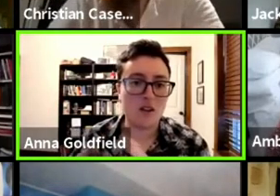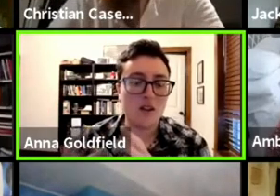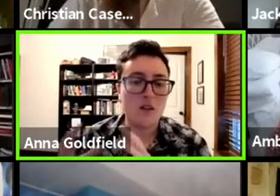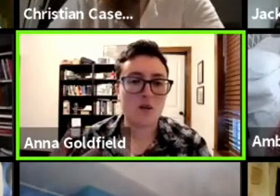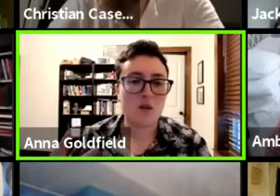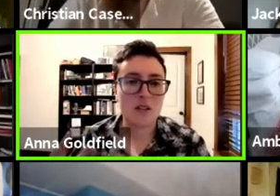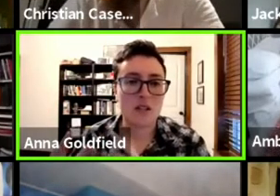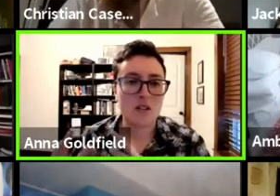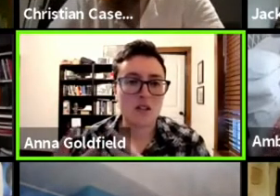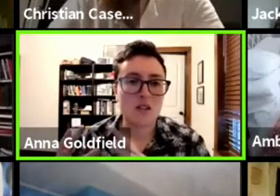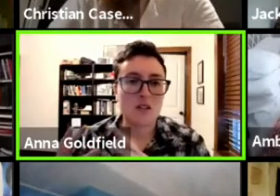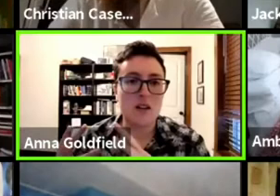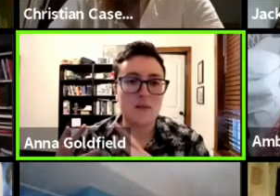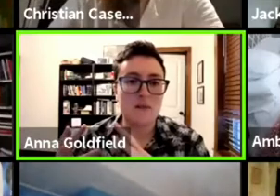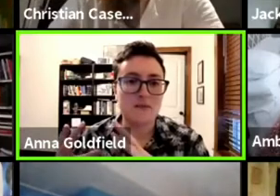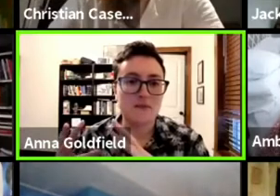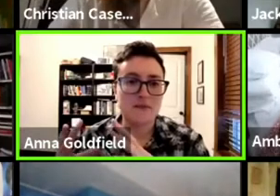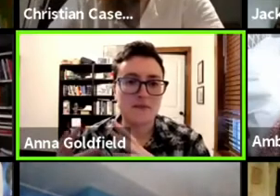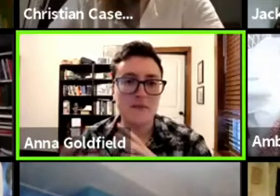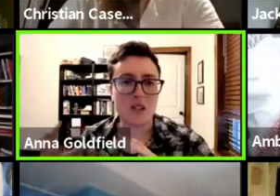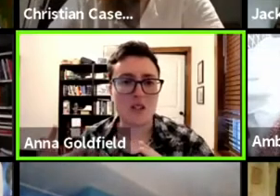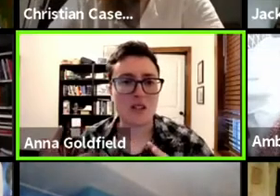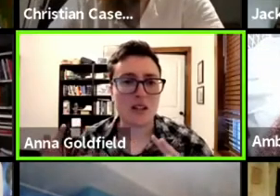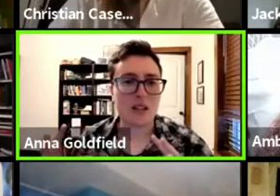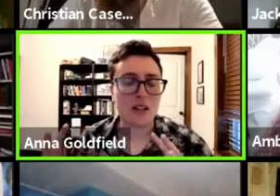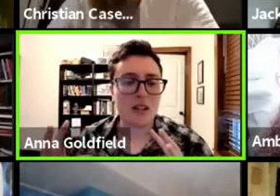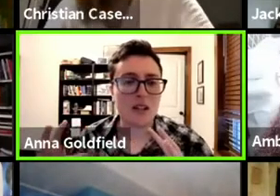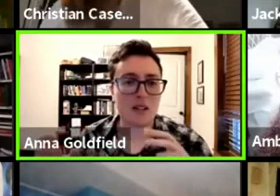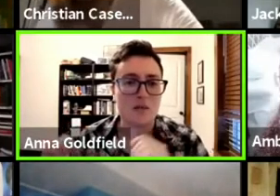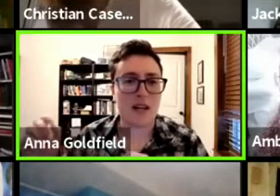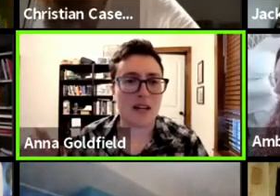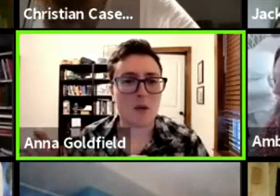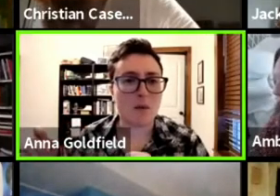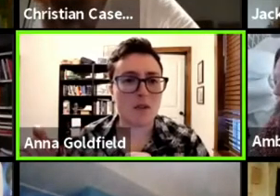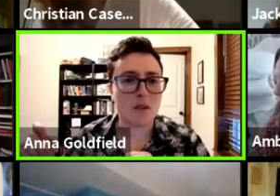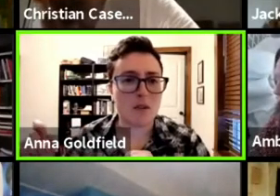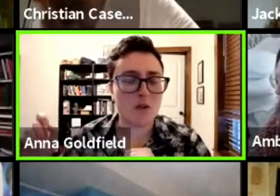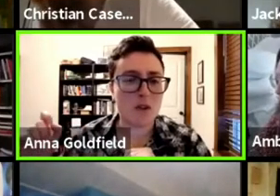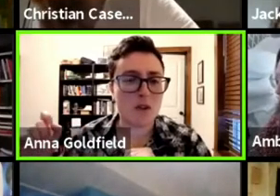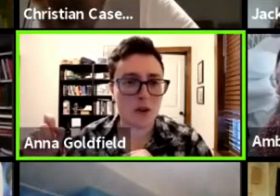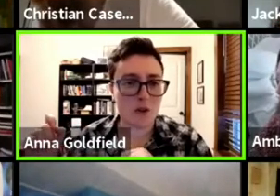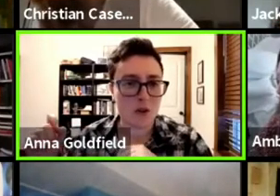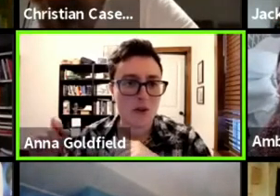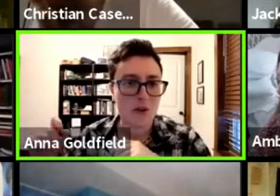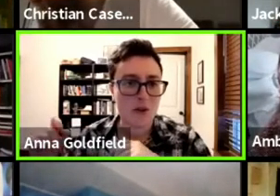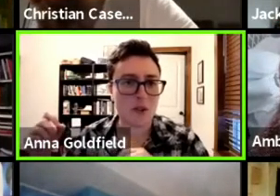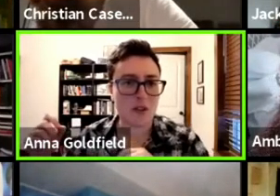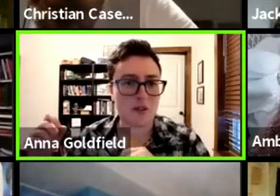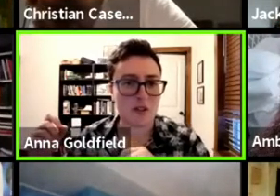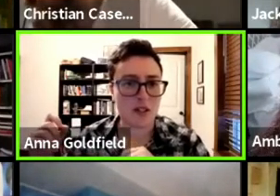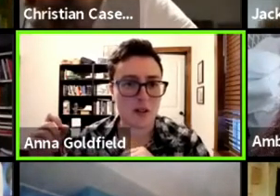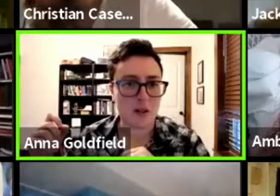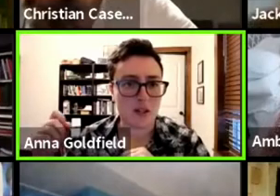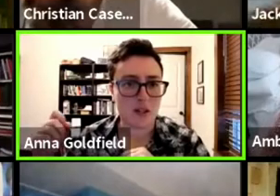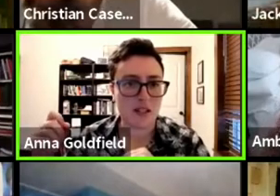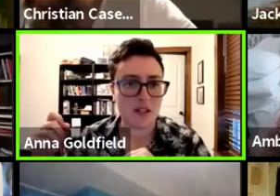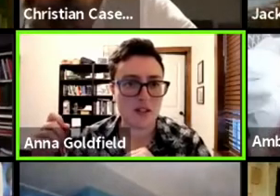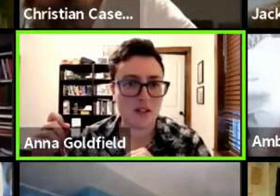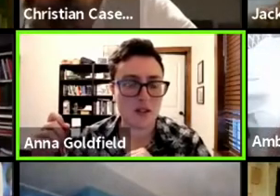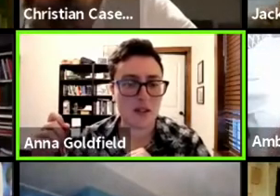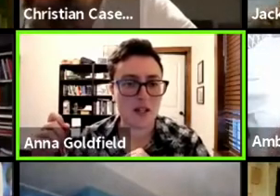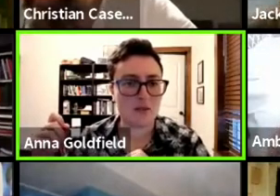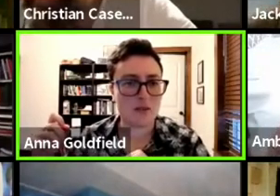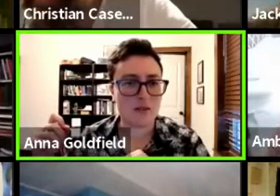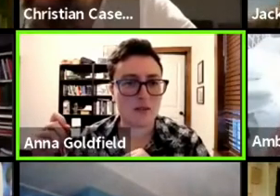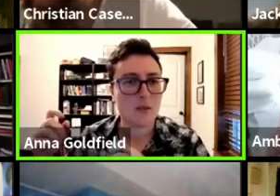things for teachers, just like a tiny moment of tooting my own horn and spoiler for a presentation